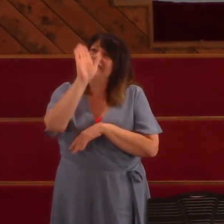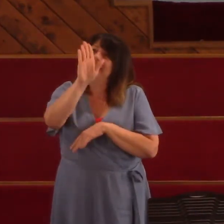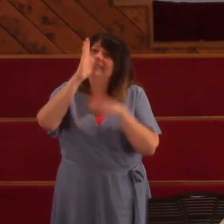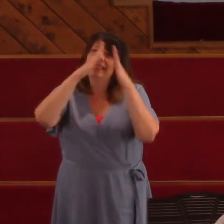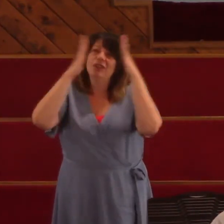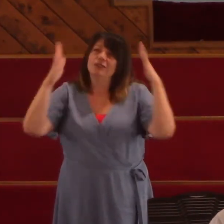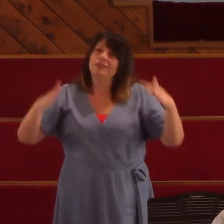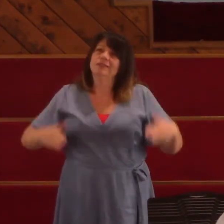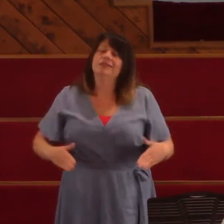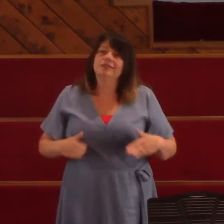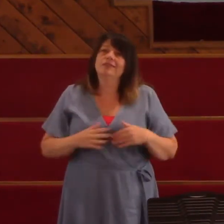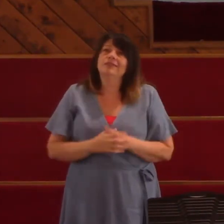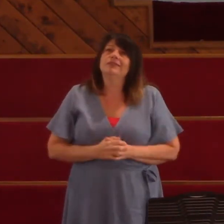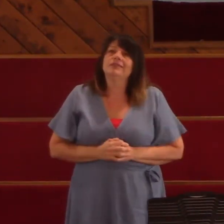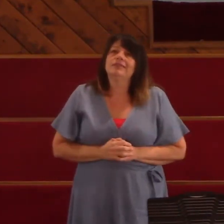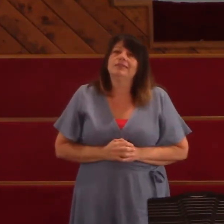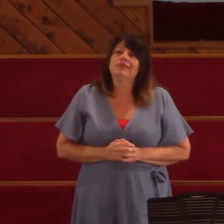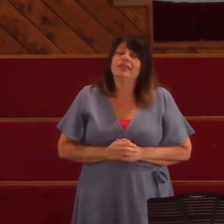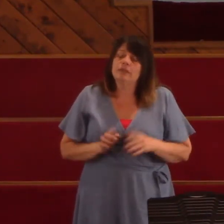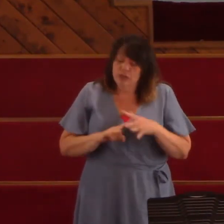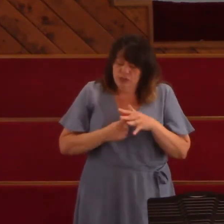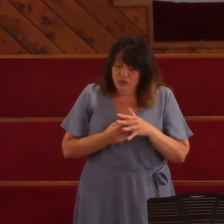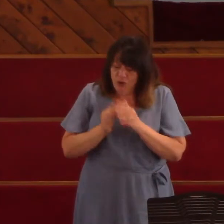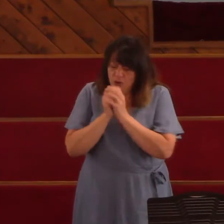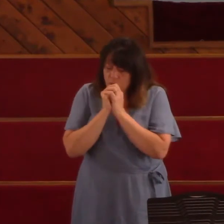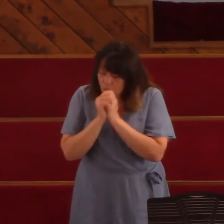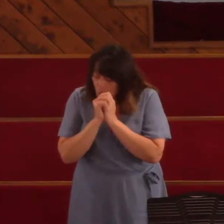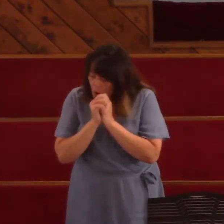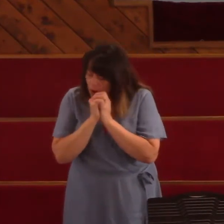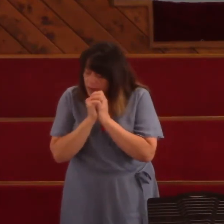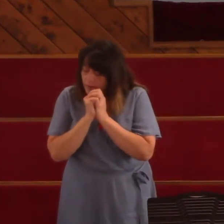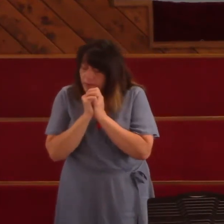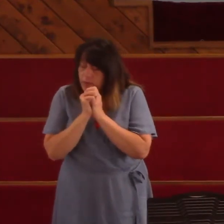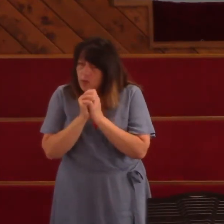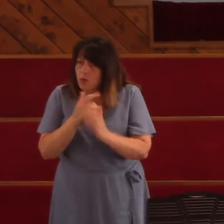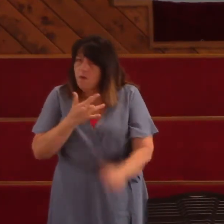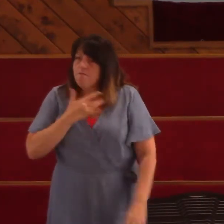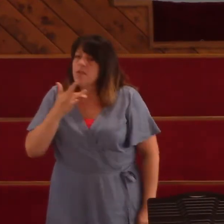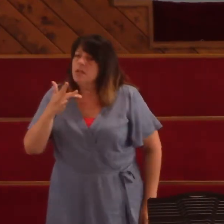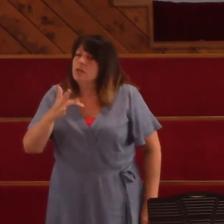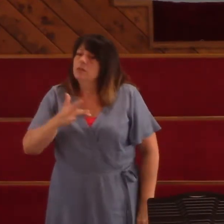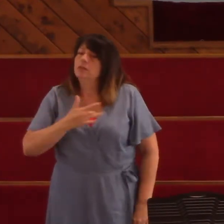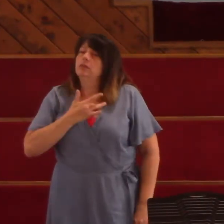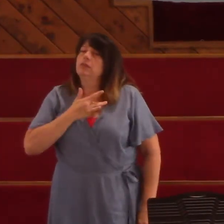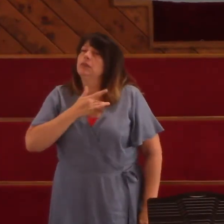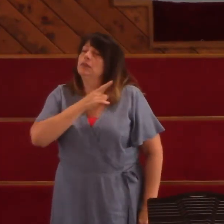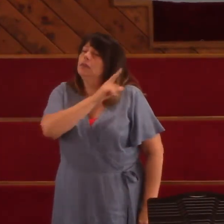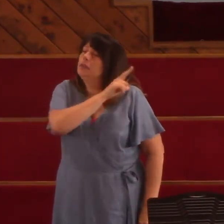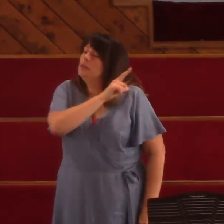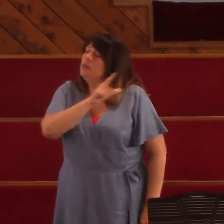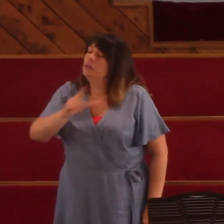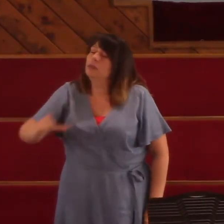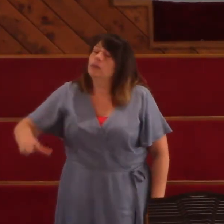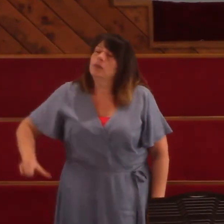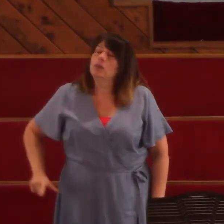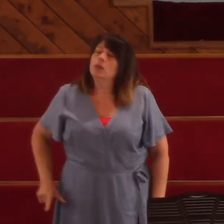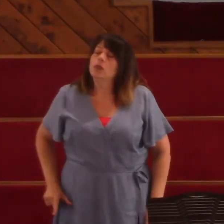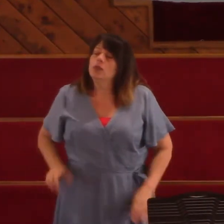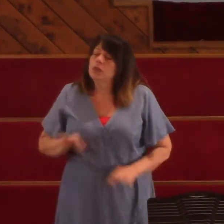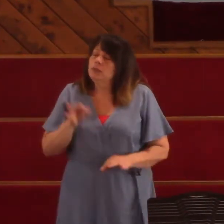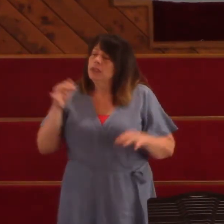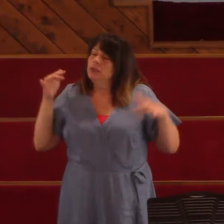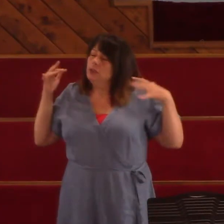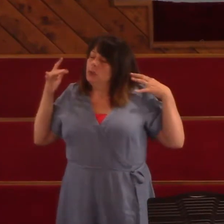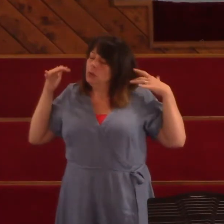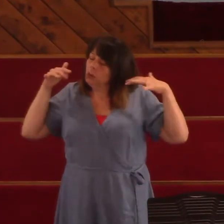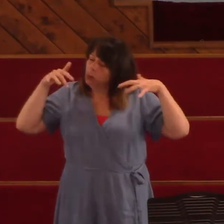and when you begin to pray, the presence of the Lord comes in a mighty way. I